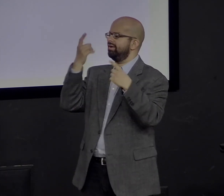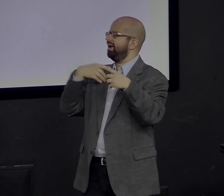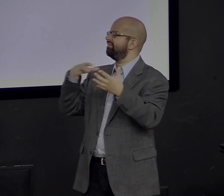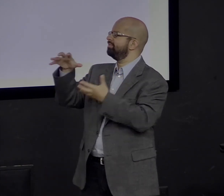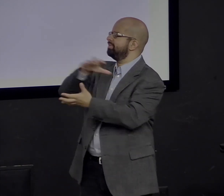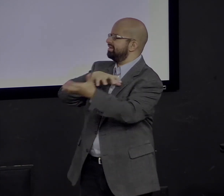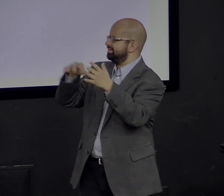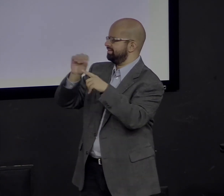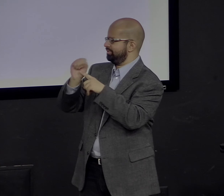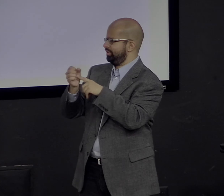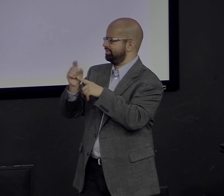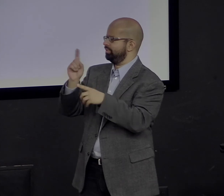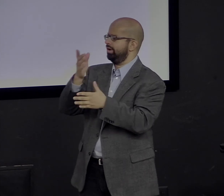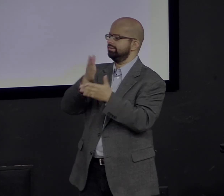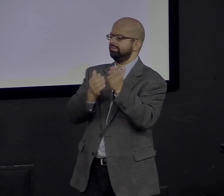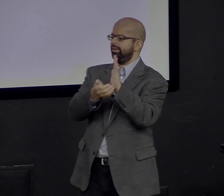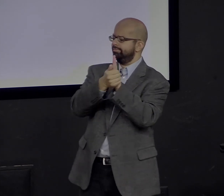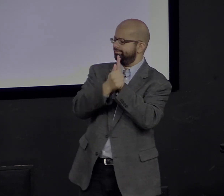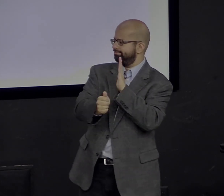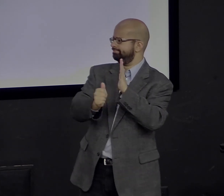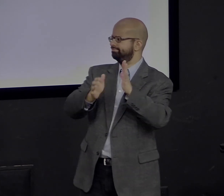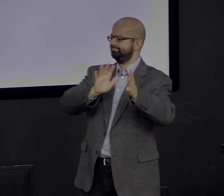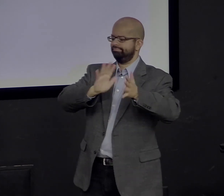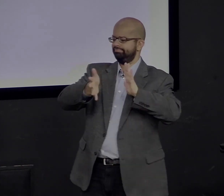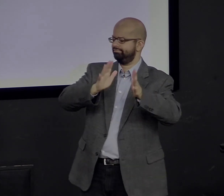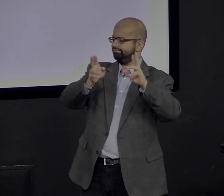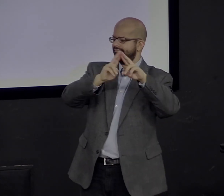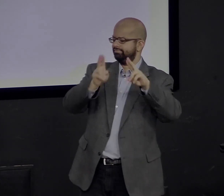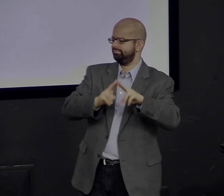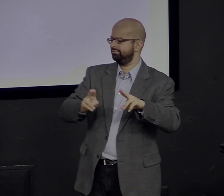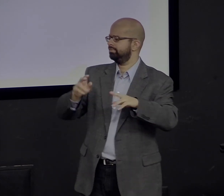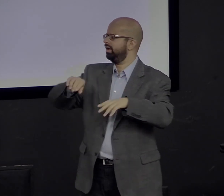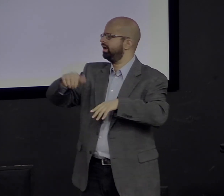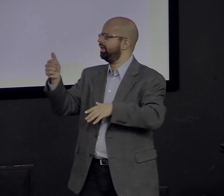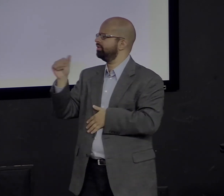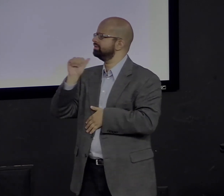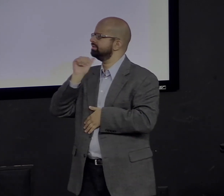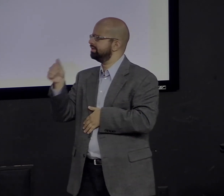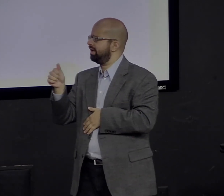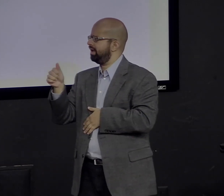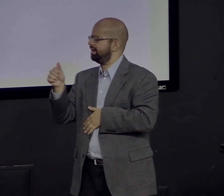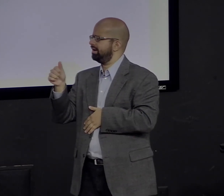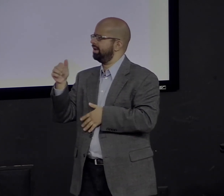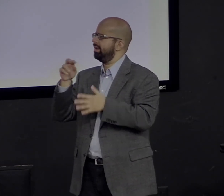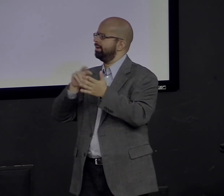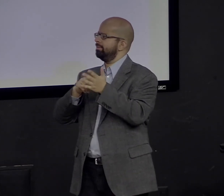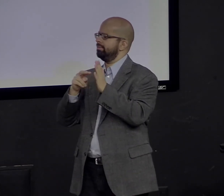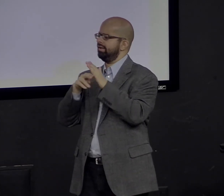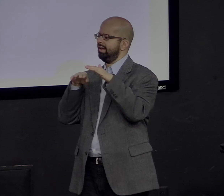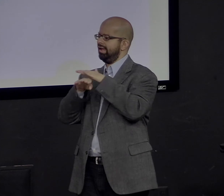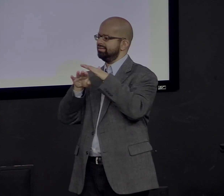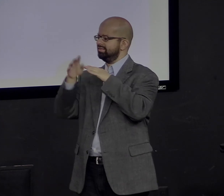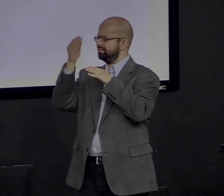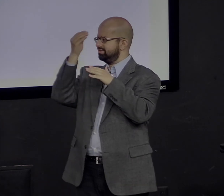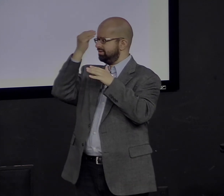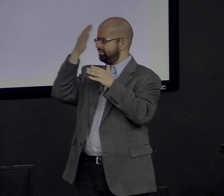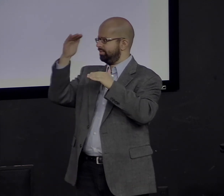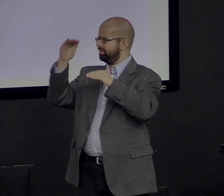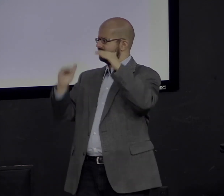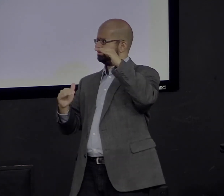of the participants. There are some, you know, situations where you have people who are very proficient at understanding and